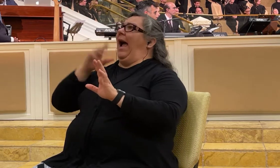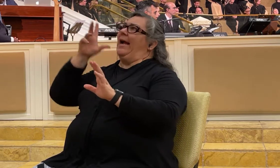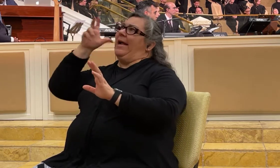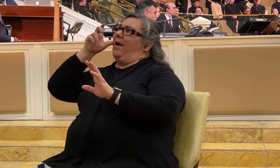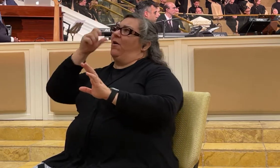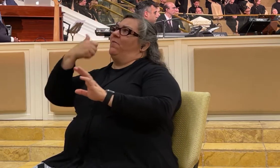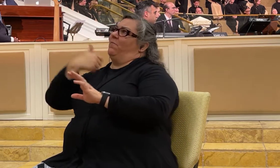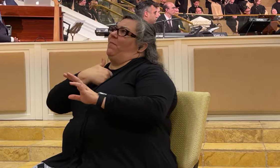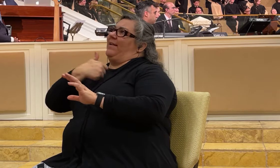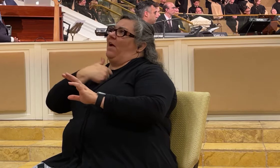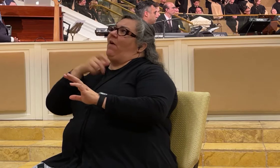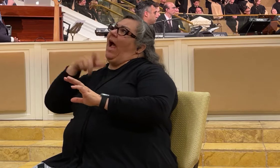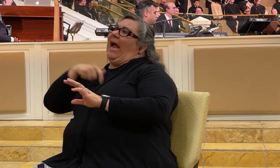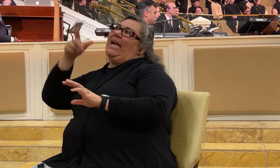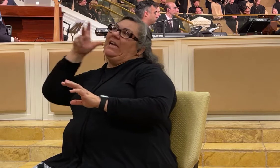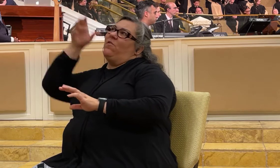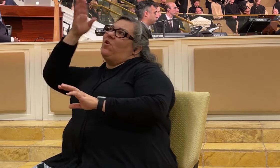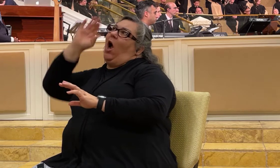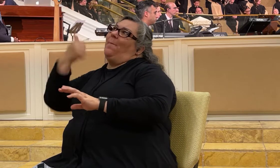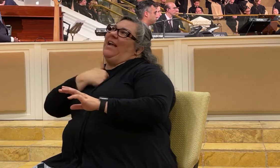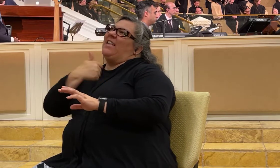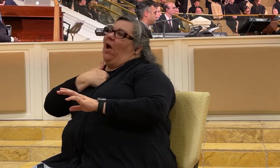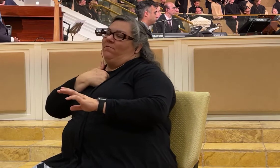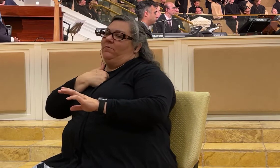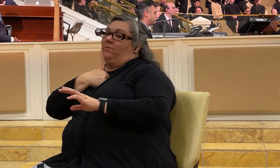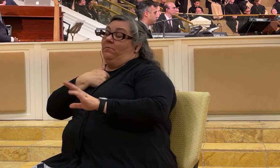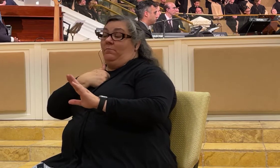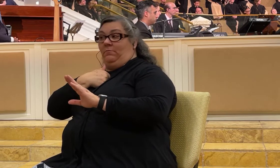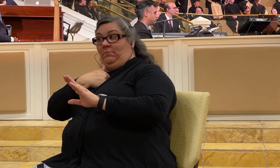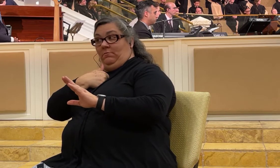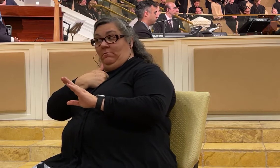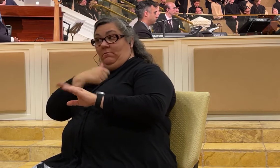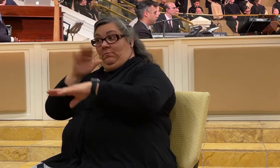Beware. They are inherited.